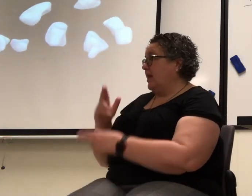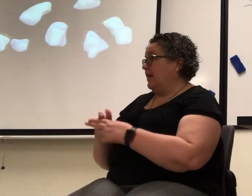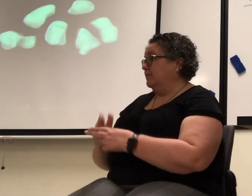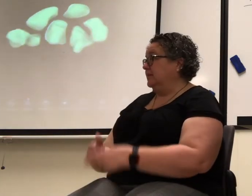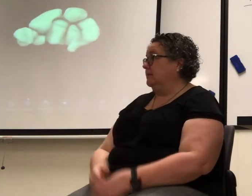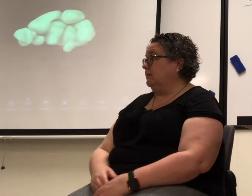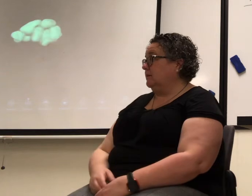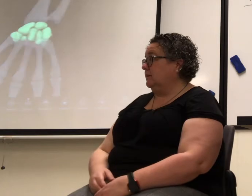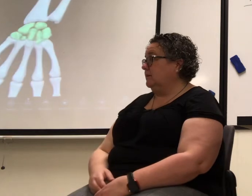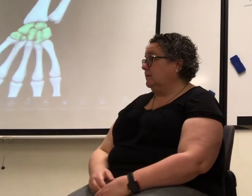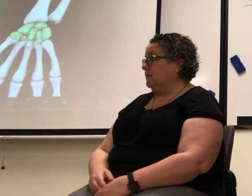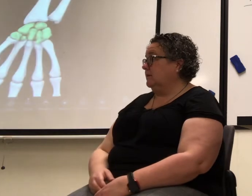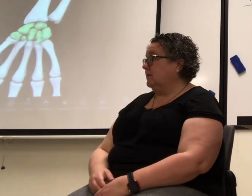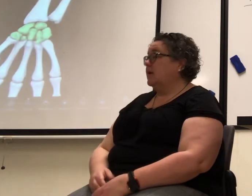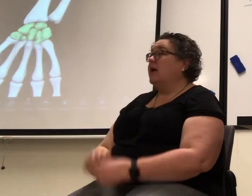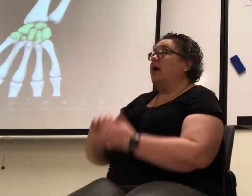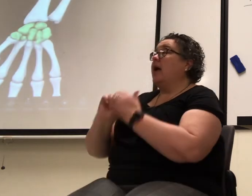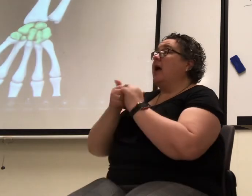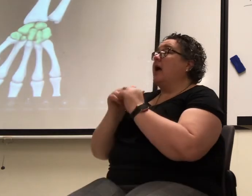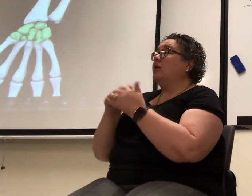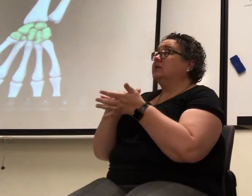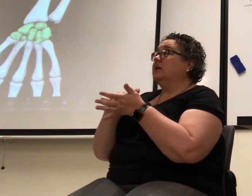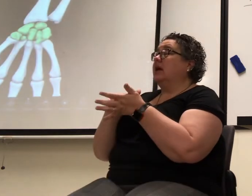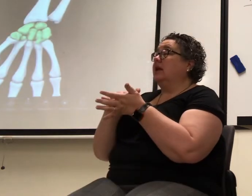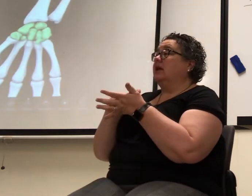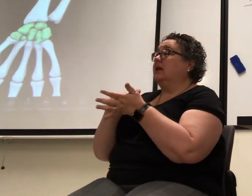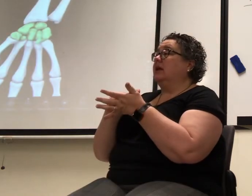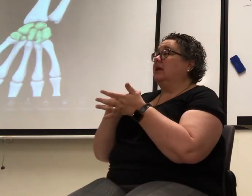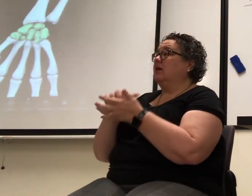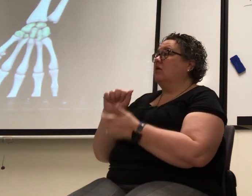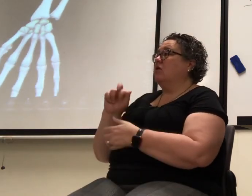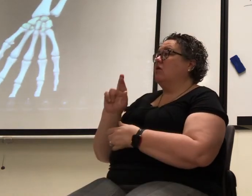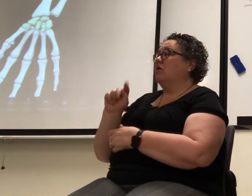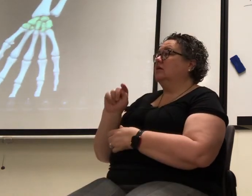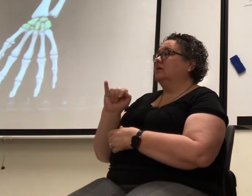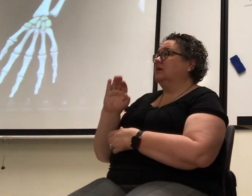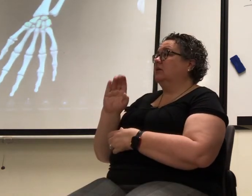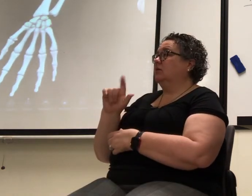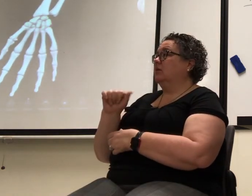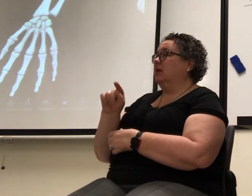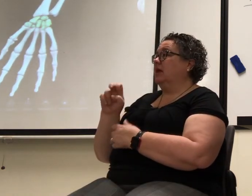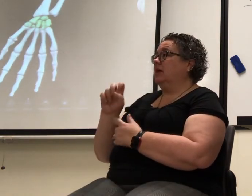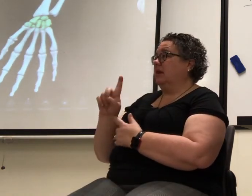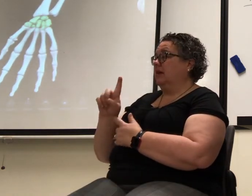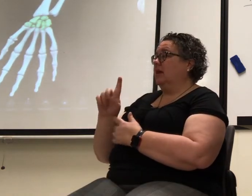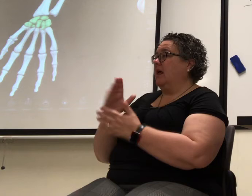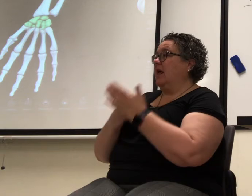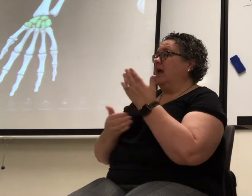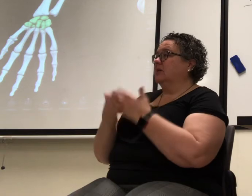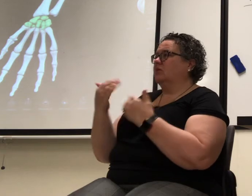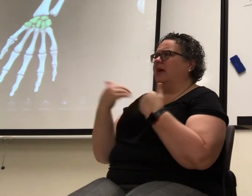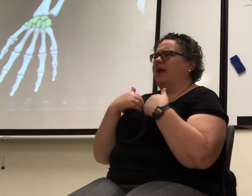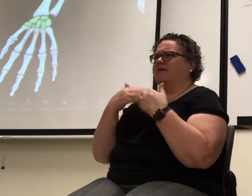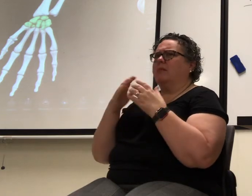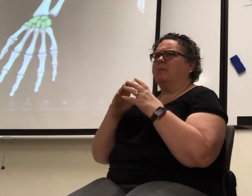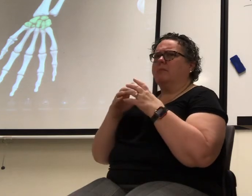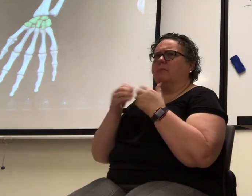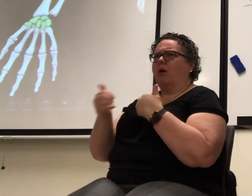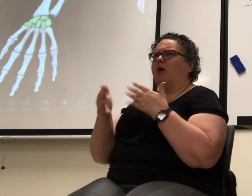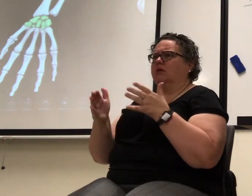How I would study them is in an articulated hand. Over there we got a box of